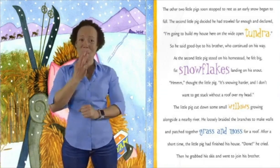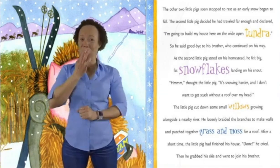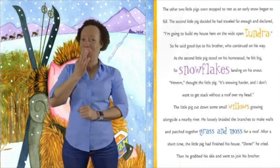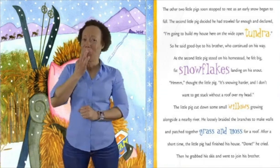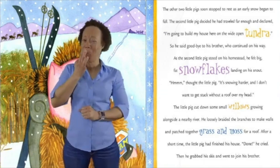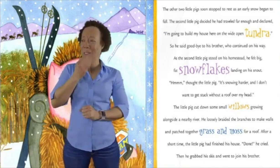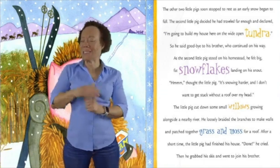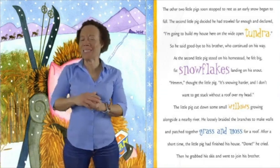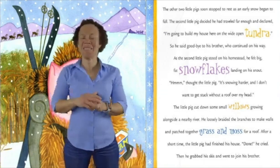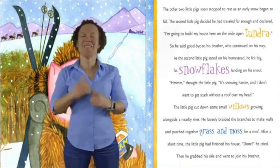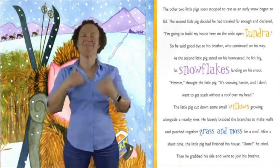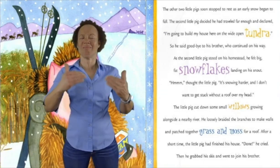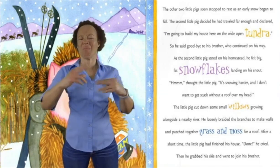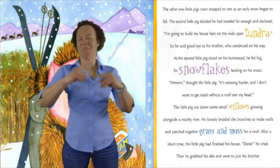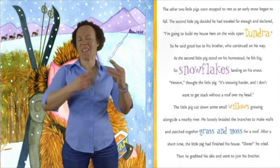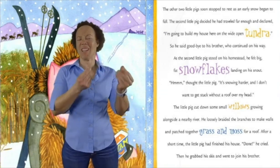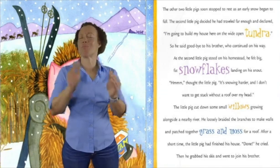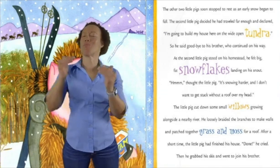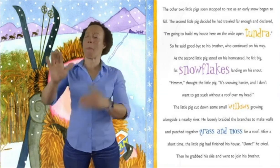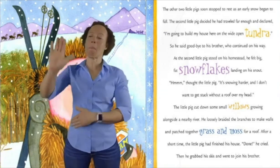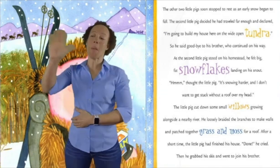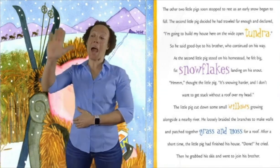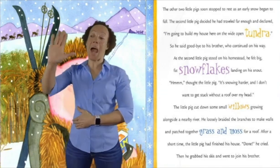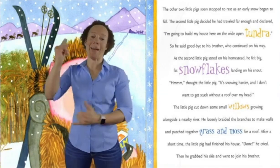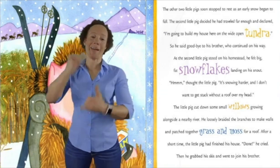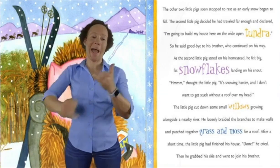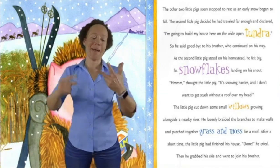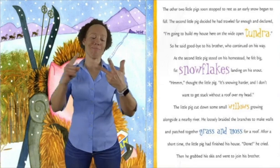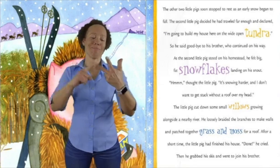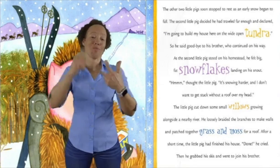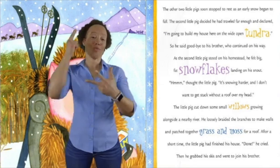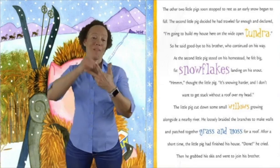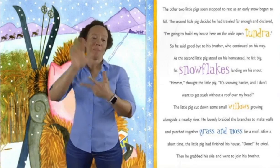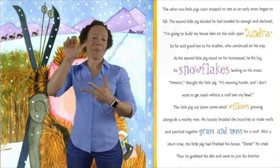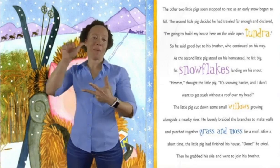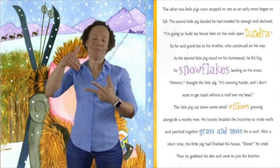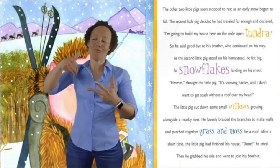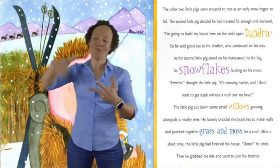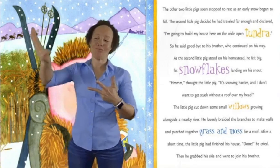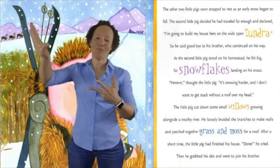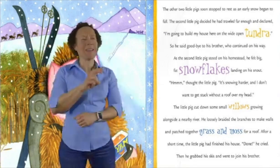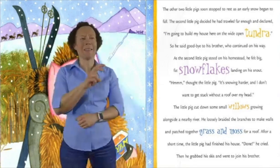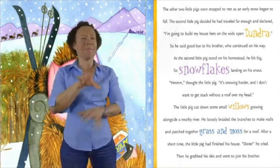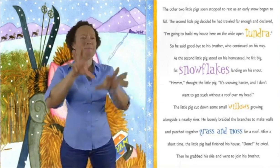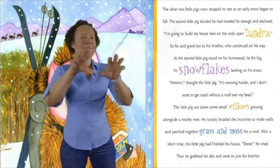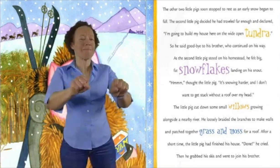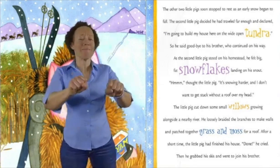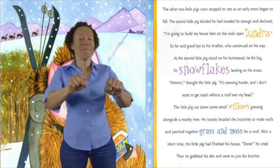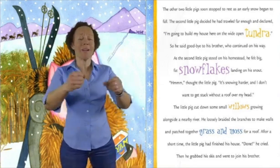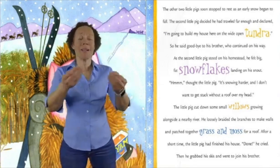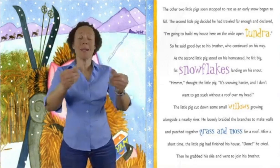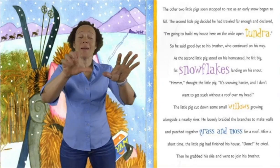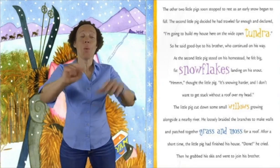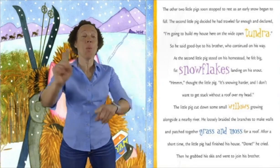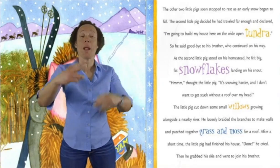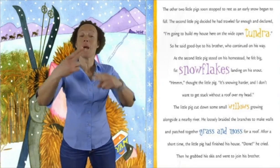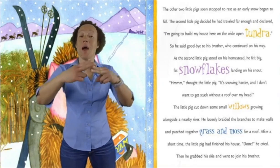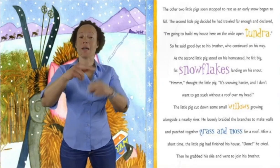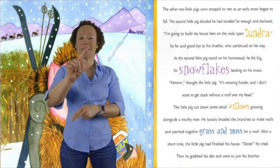The second little pig decided he had traveled far enough and declared, "I'm going to build my house here on the